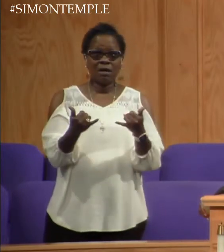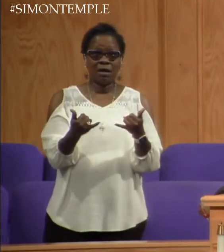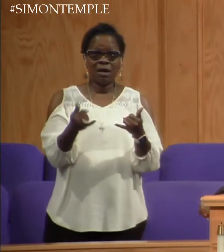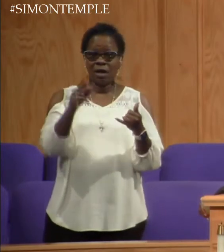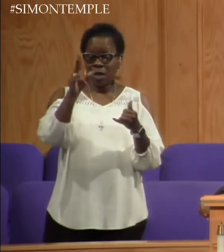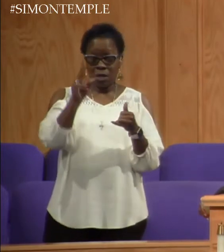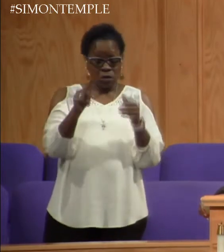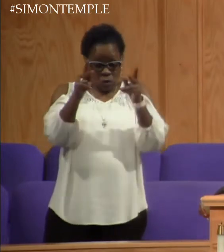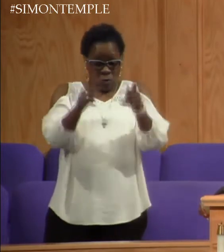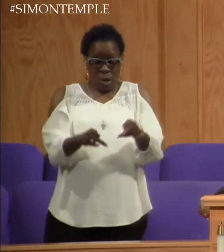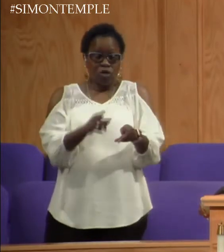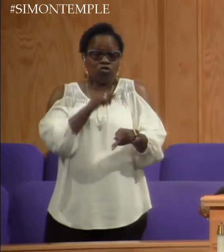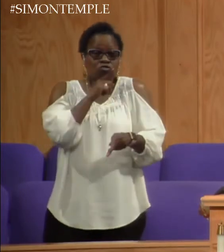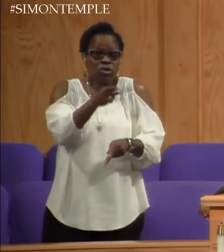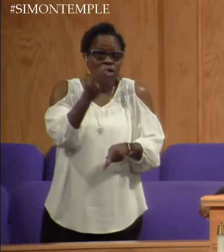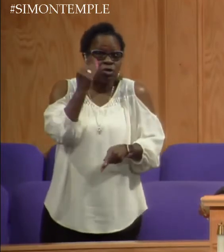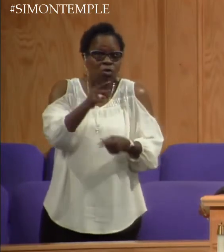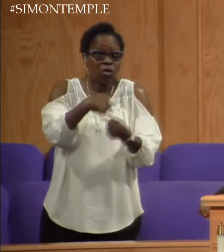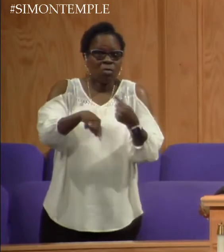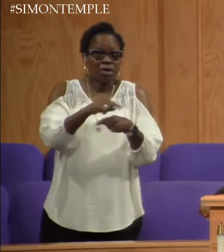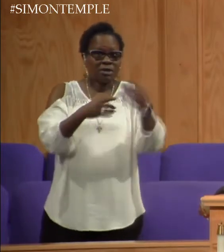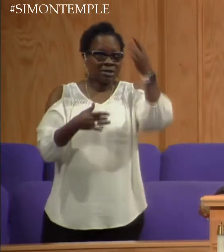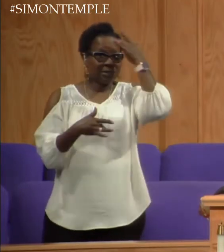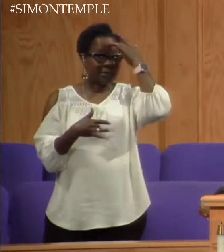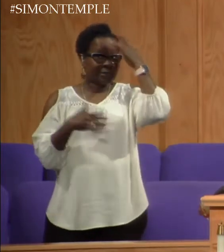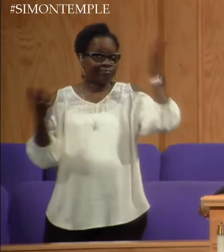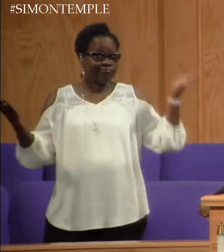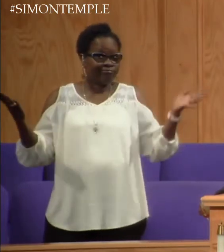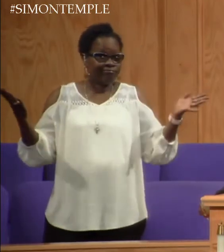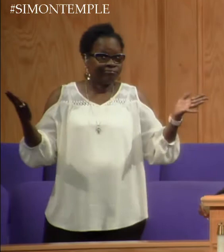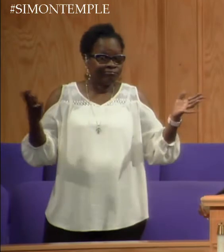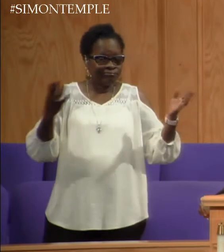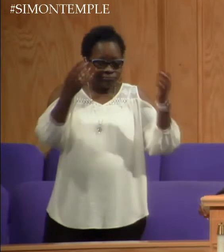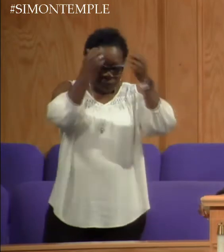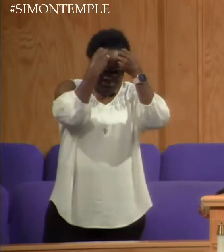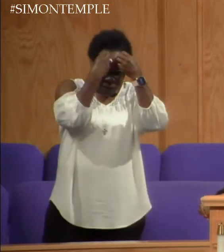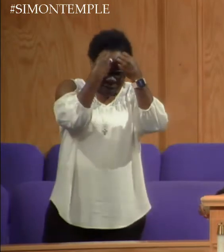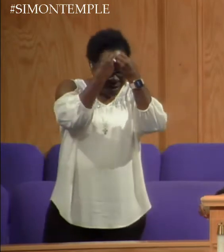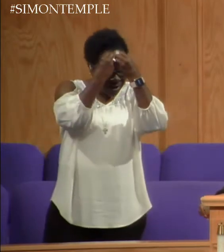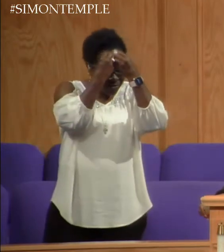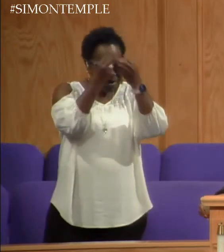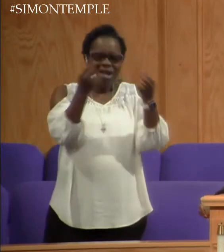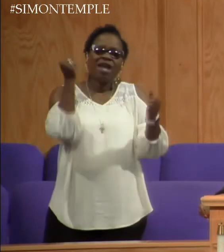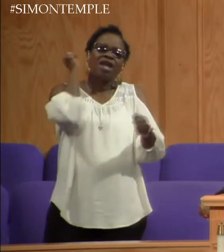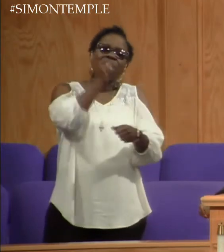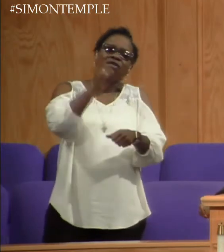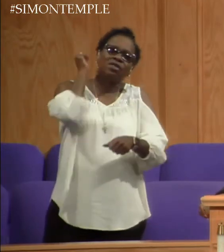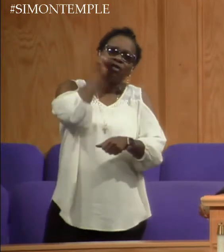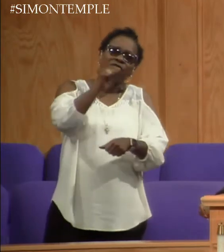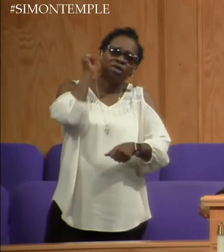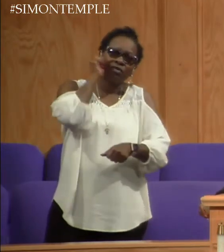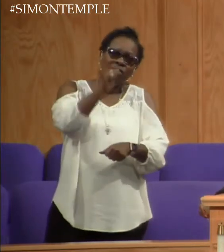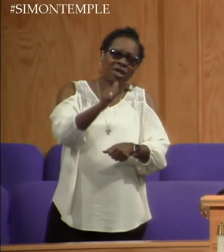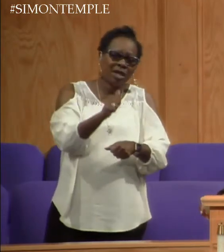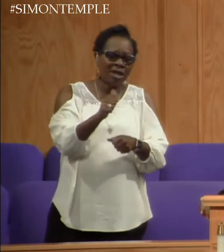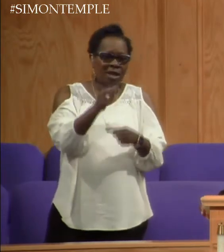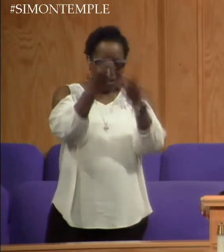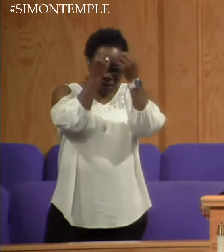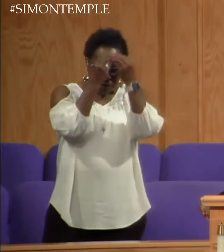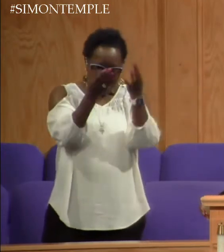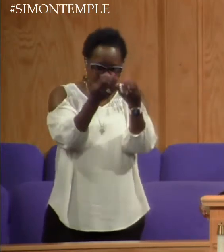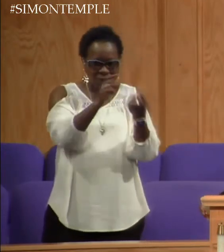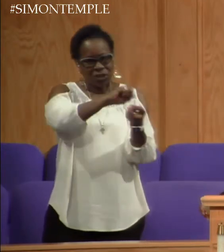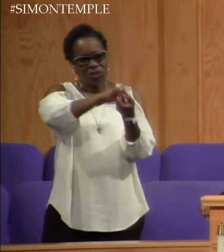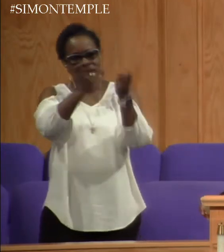for certain about this virus. Information changing every day. And as a